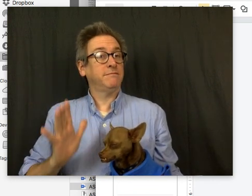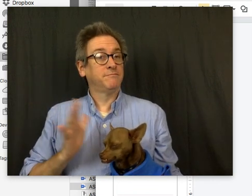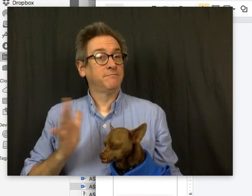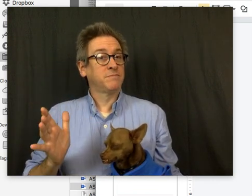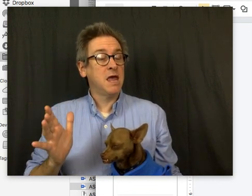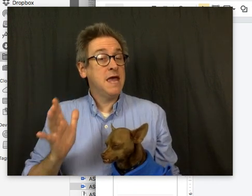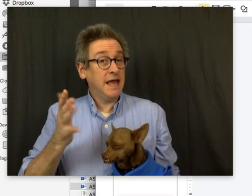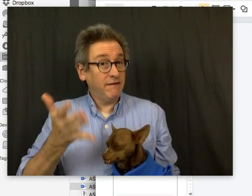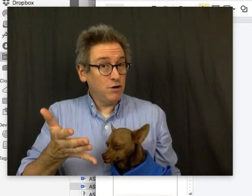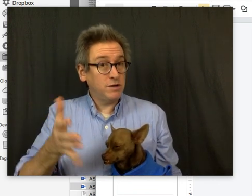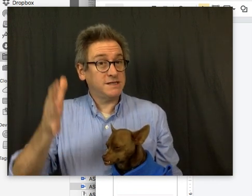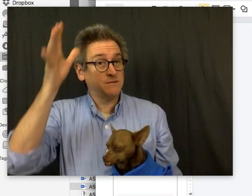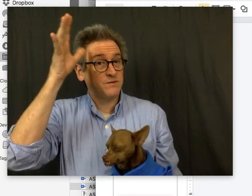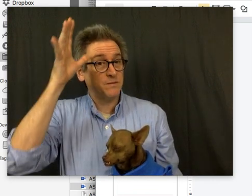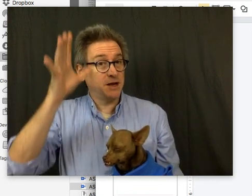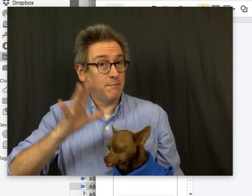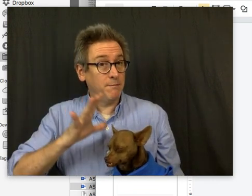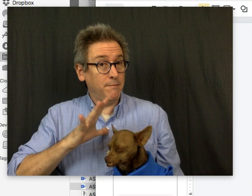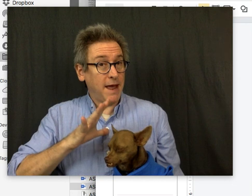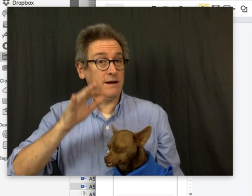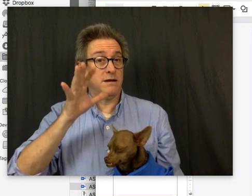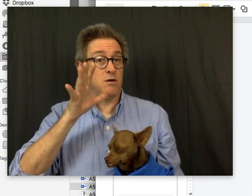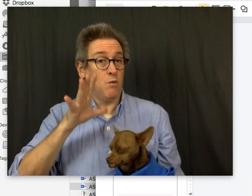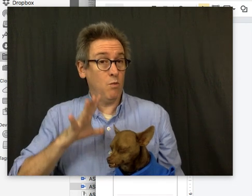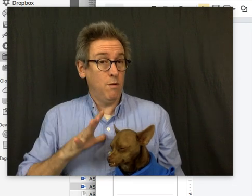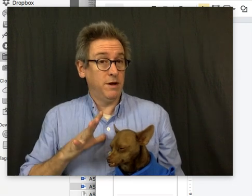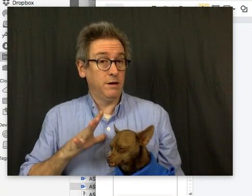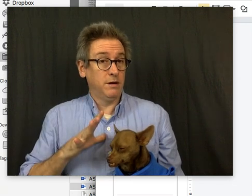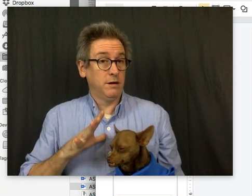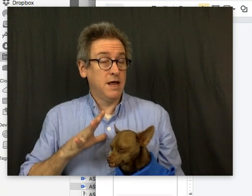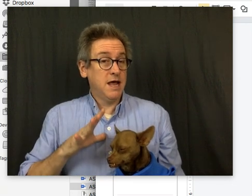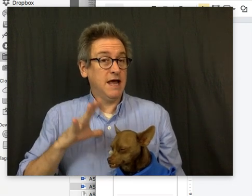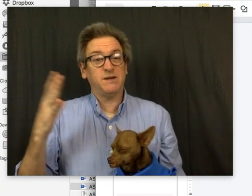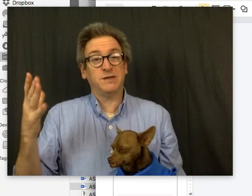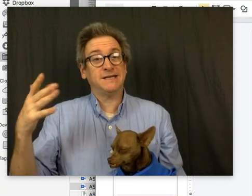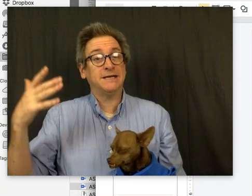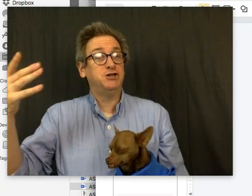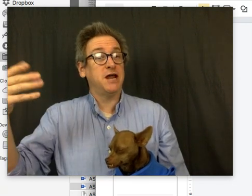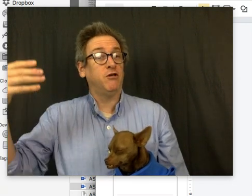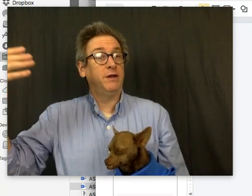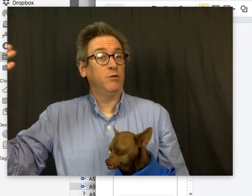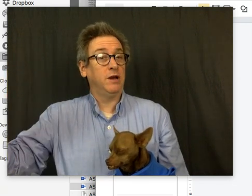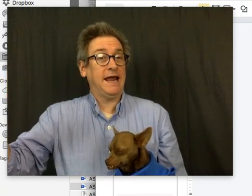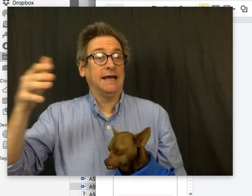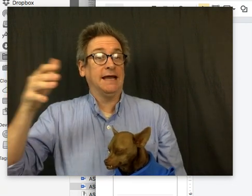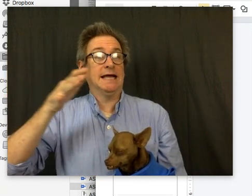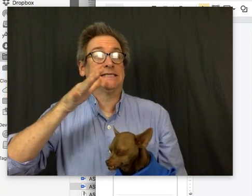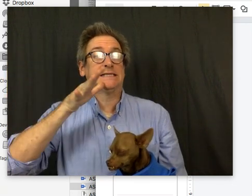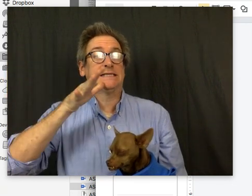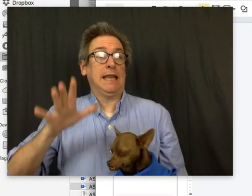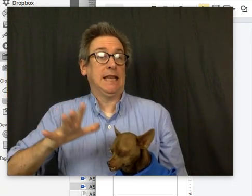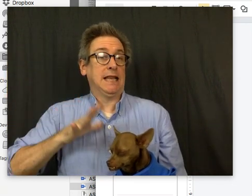polite. If you notice, it comes from like man, woman, someone saying gentleman or